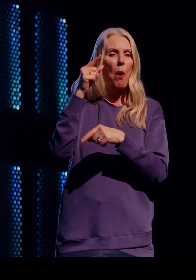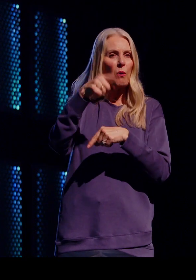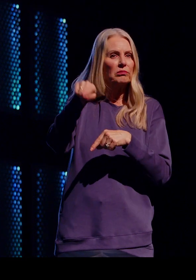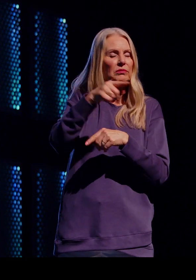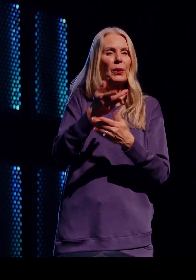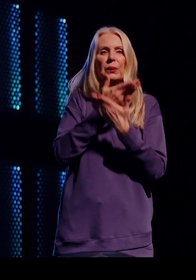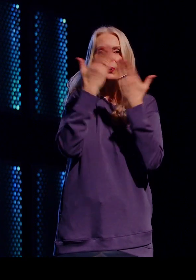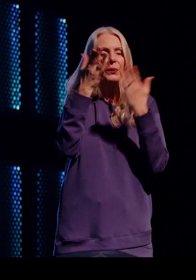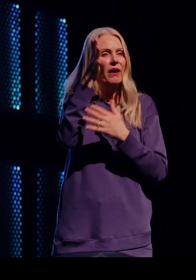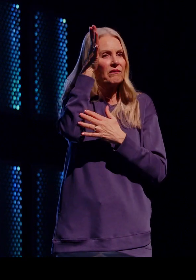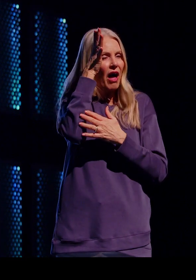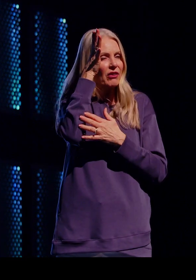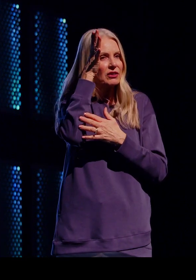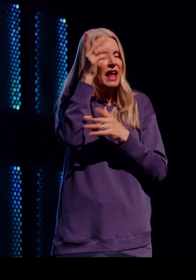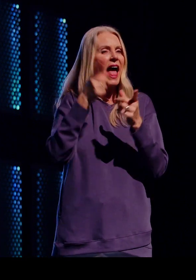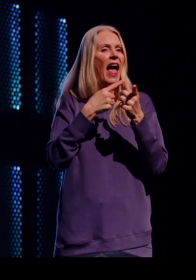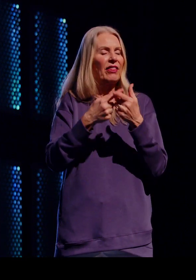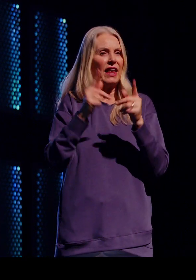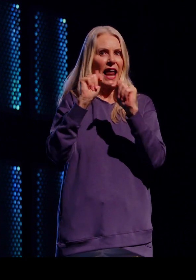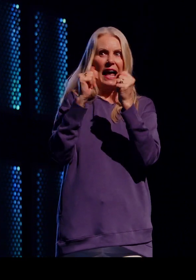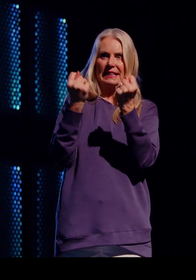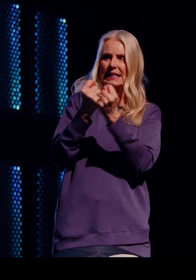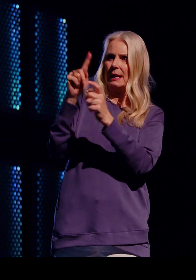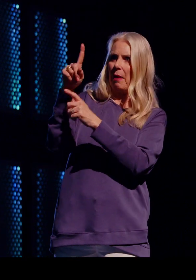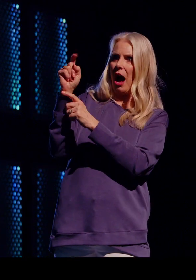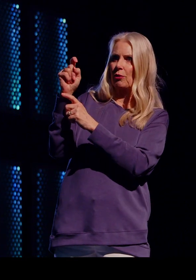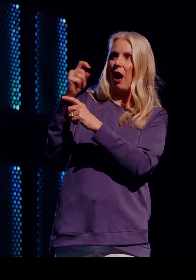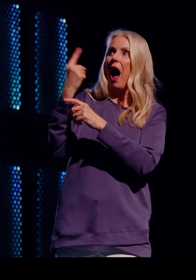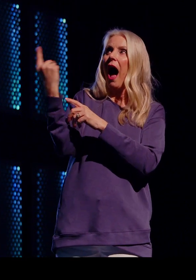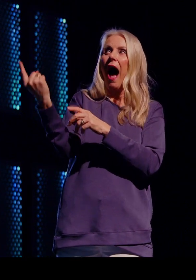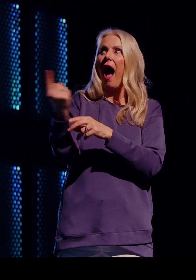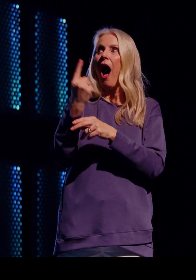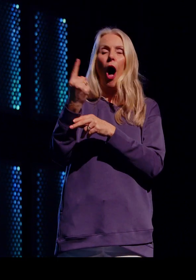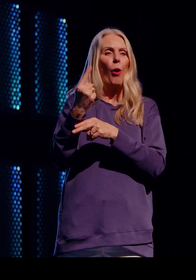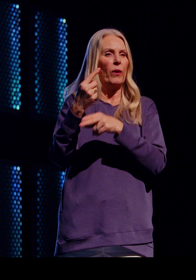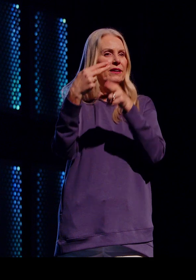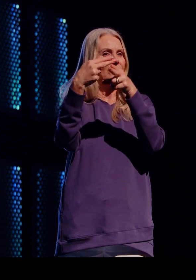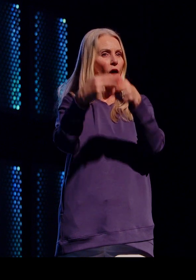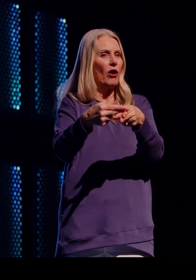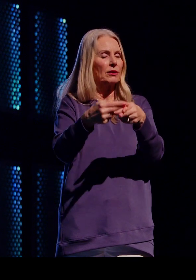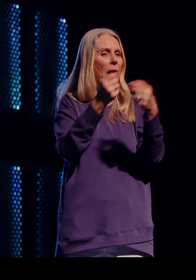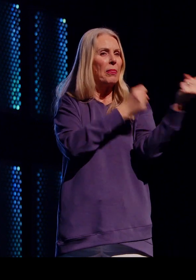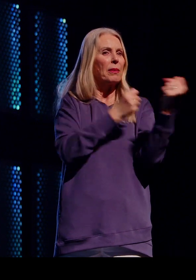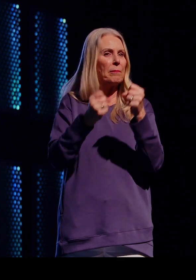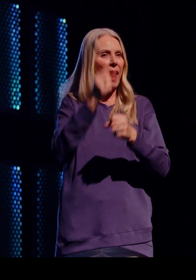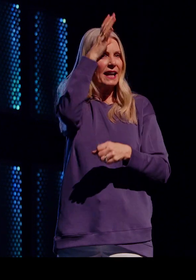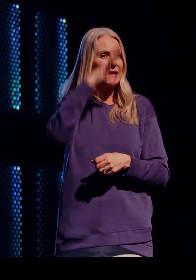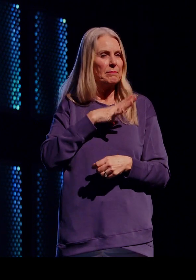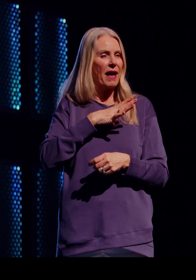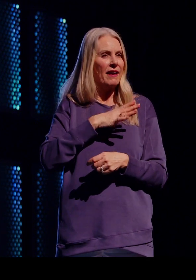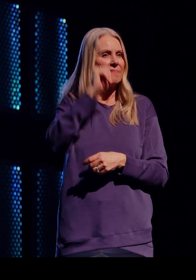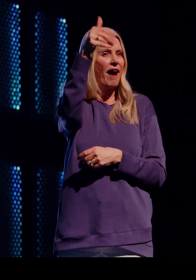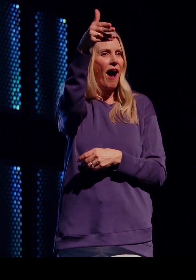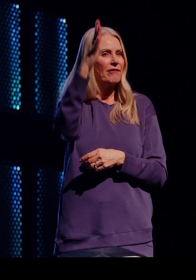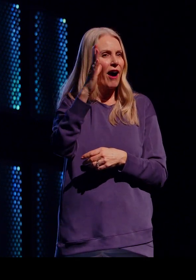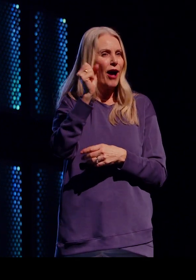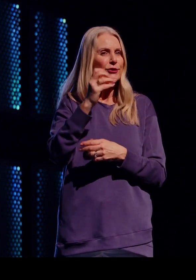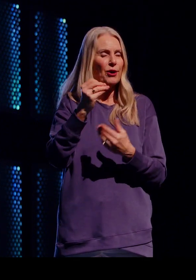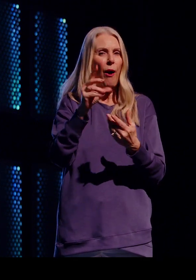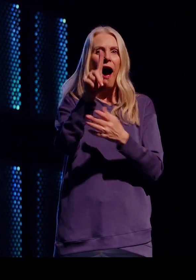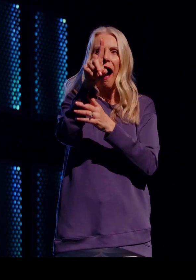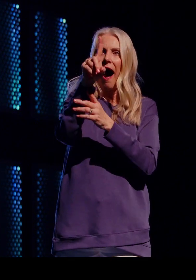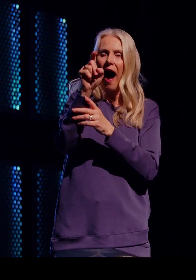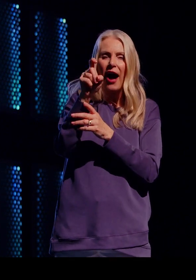of 100. I've always called them the mighty men of God. So we have 100 mighty men of God, whether